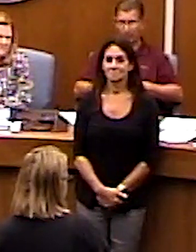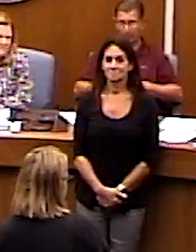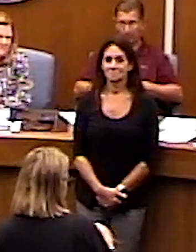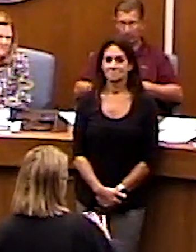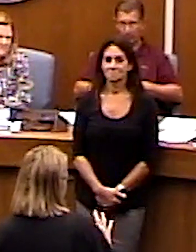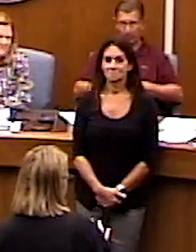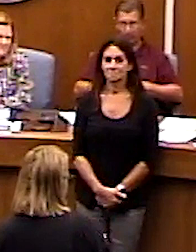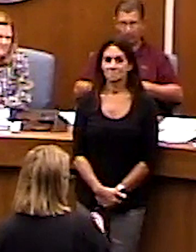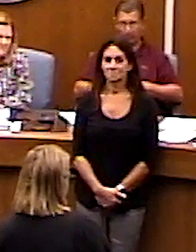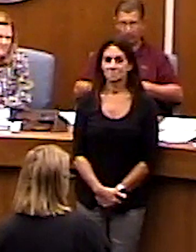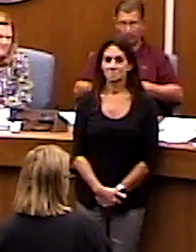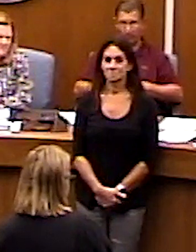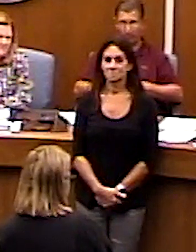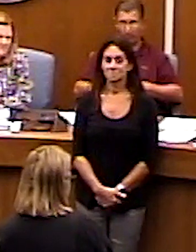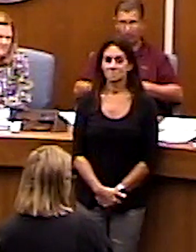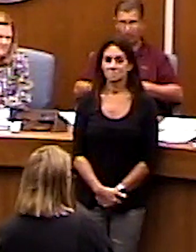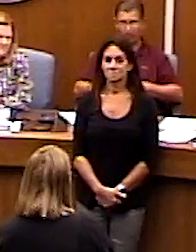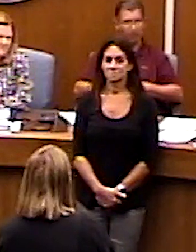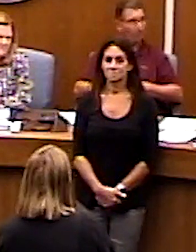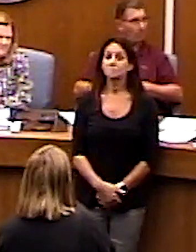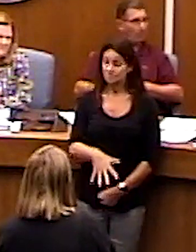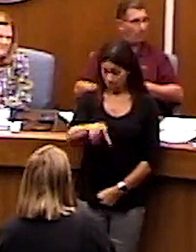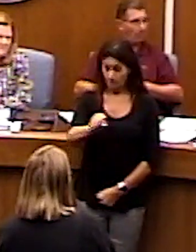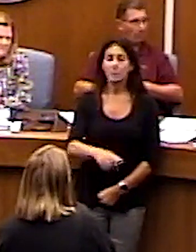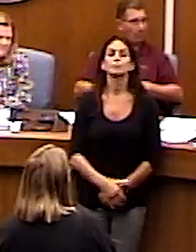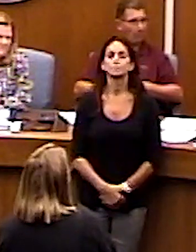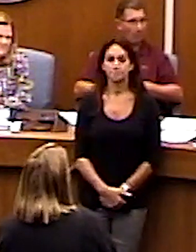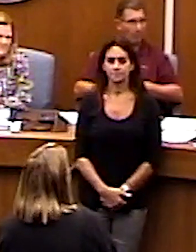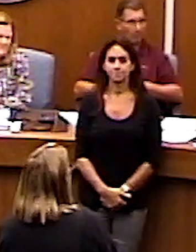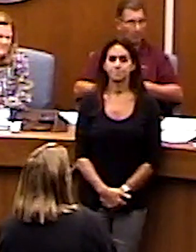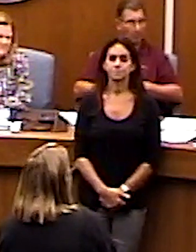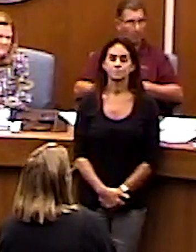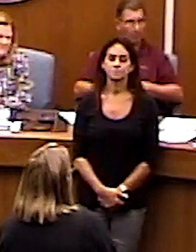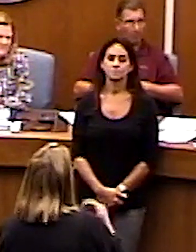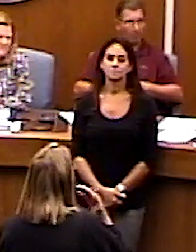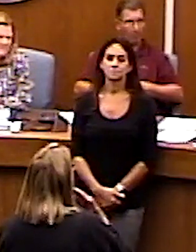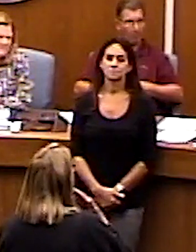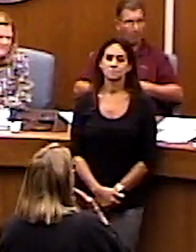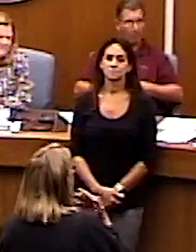meeting. Interpreter, right? You did.